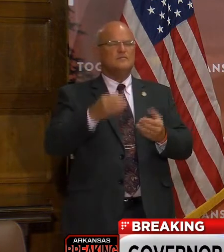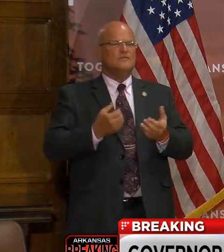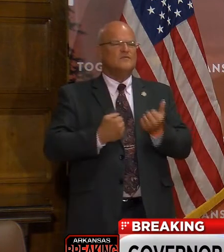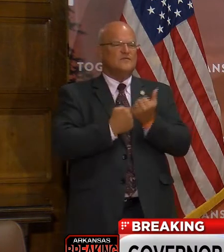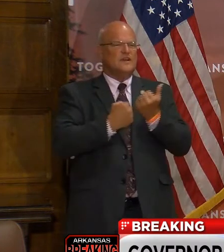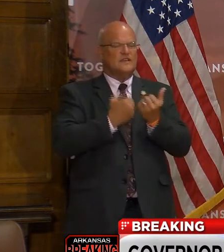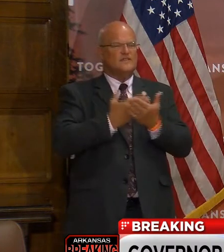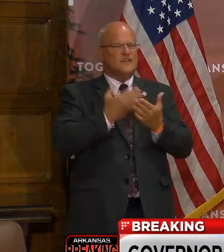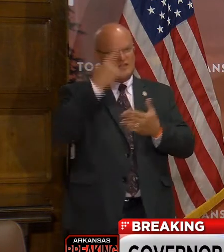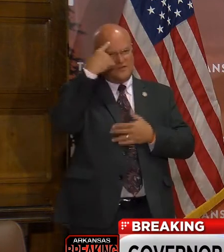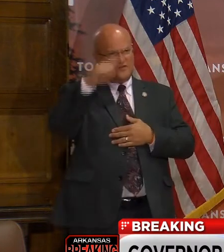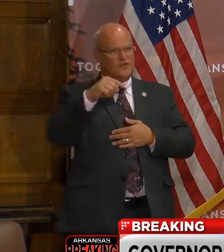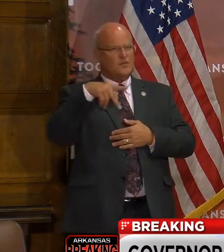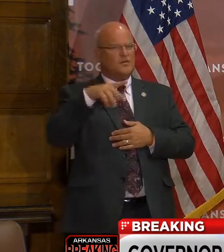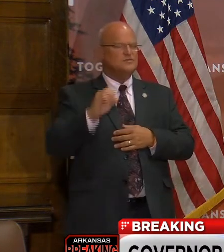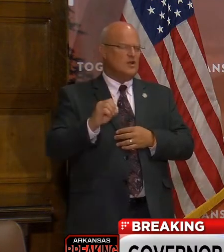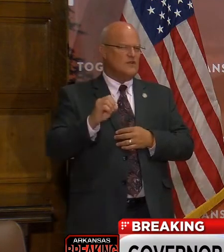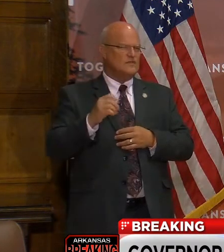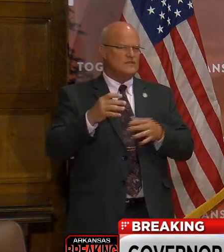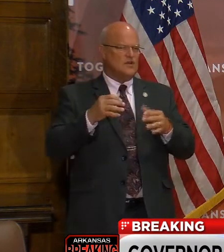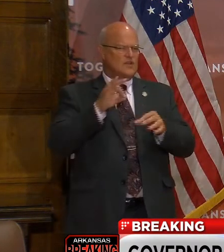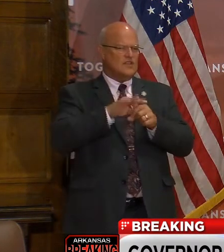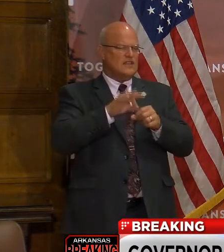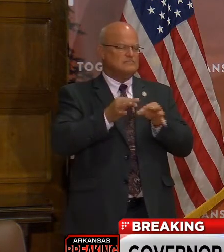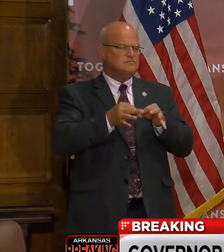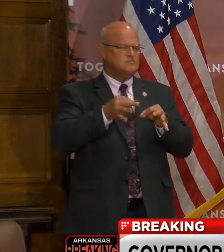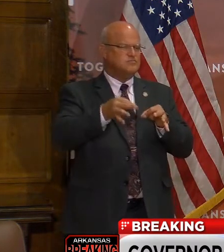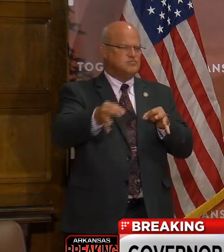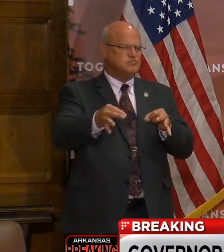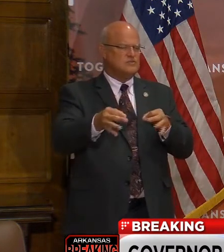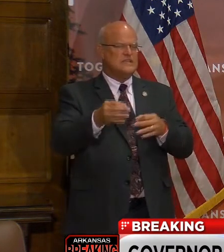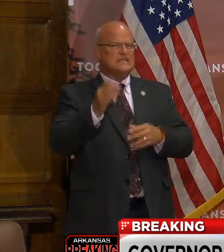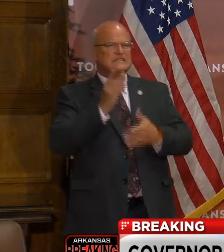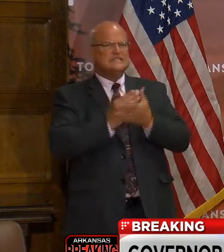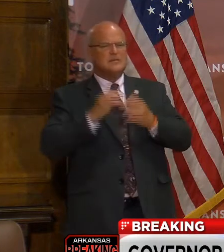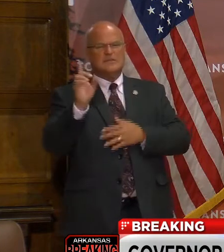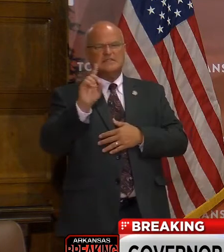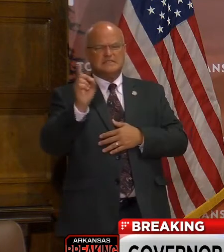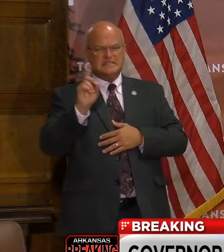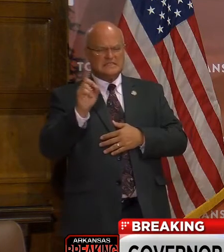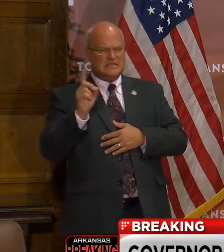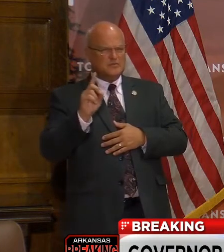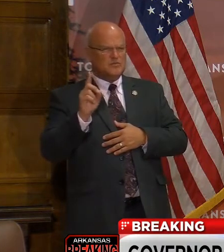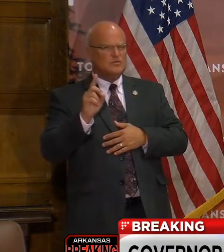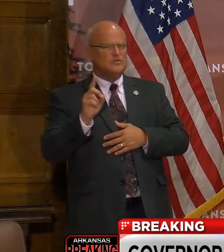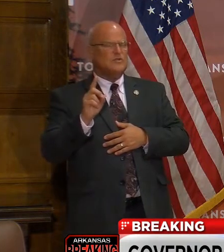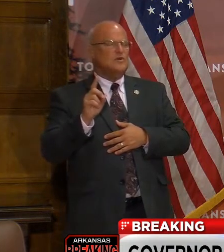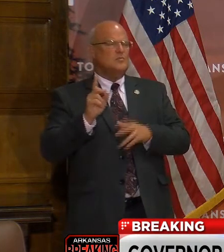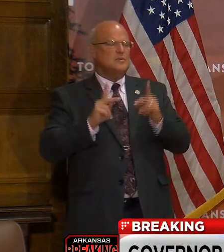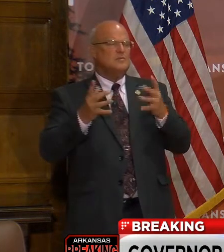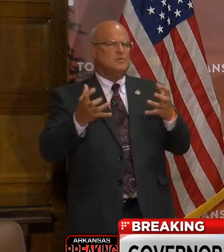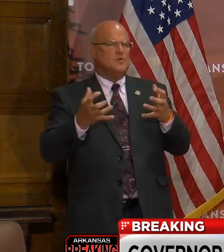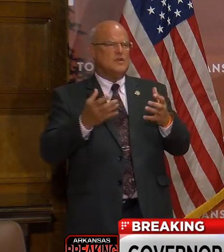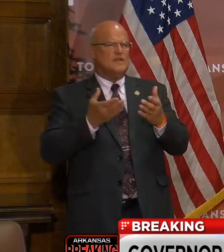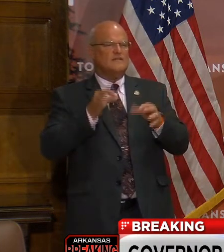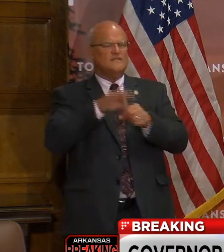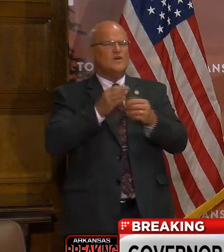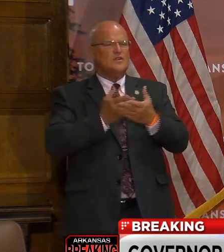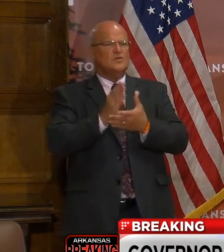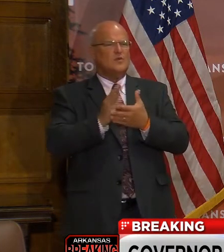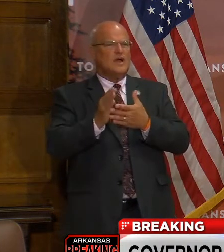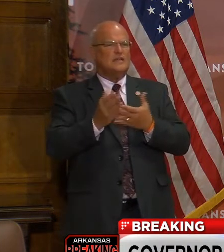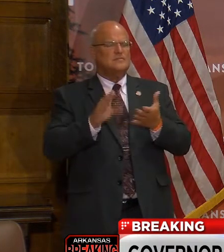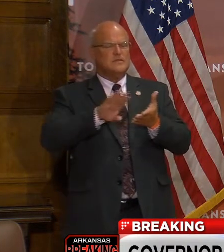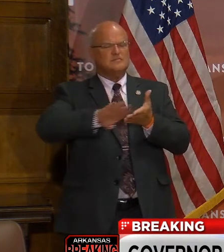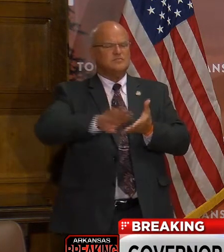Mr. Kudlow at the White House said so much of the Democratic ask are really liberal left wish list, voting rights and aid to